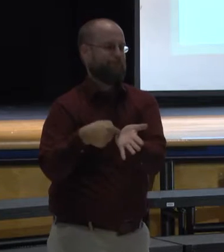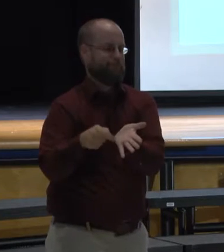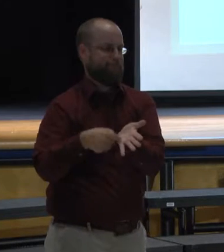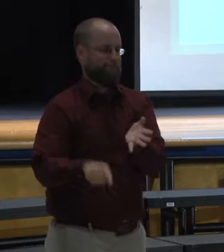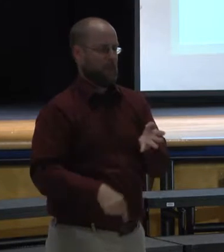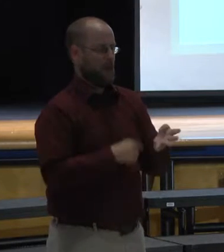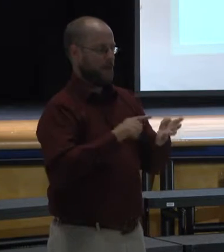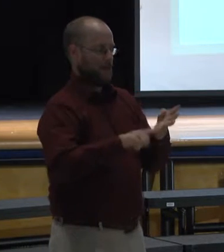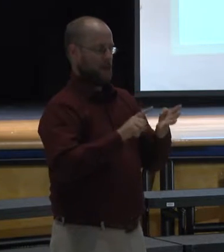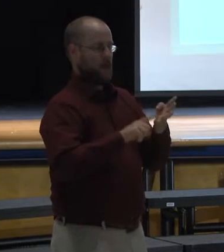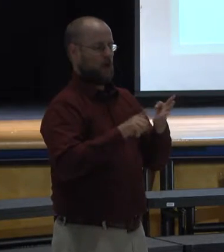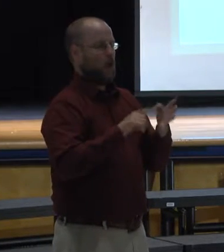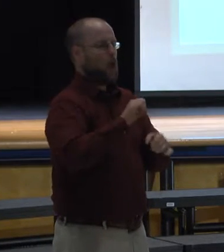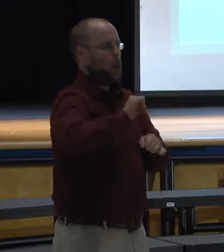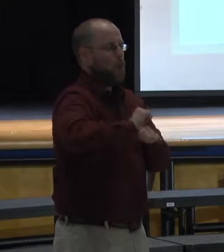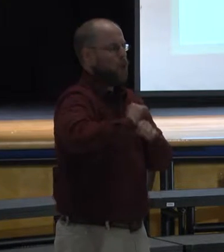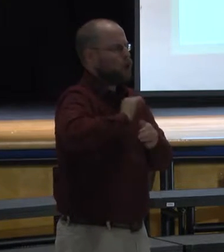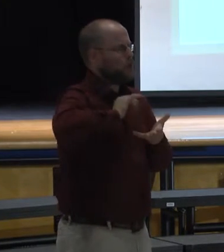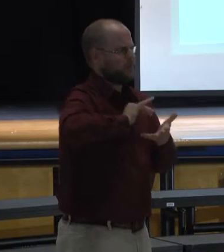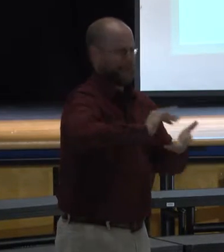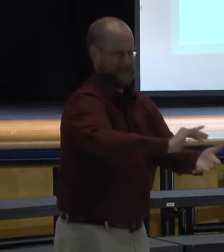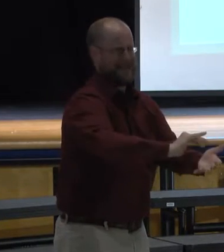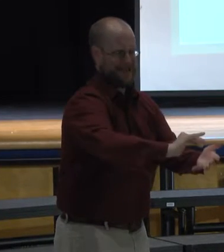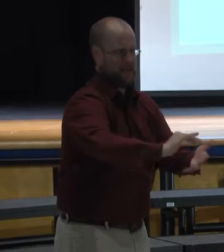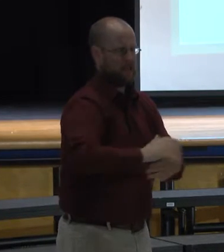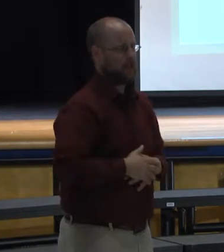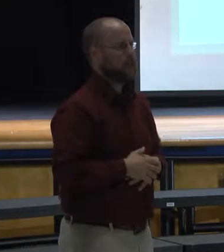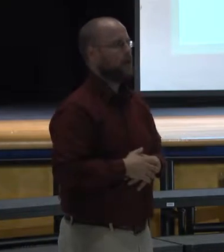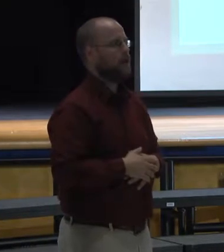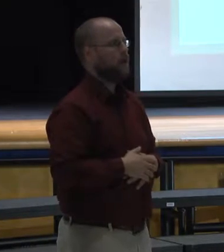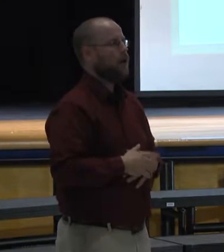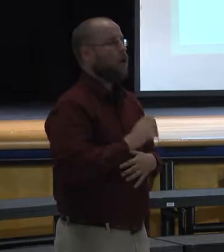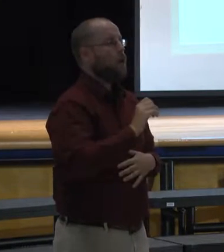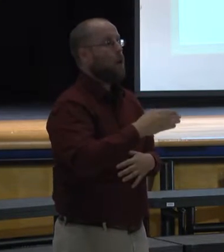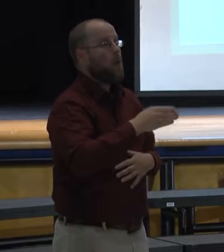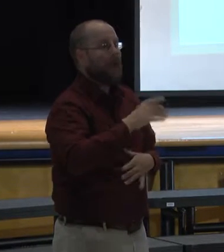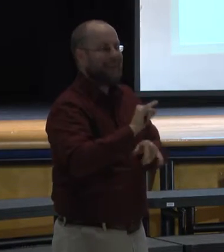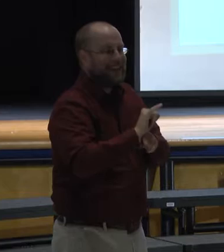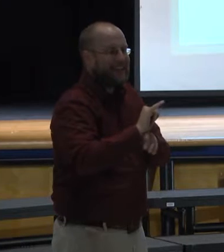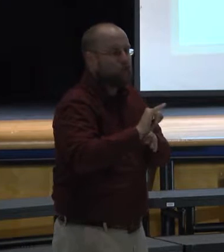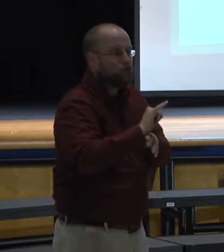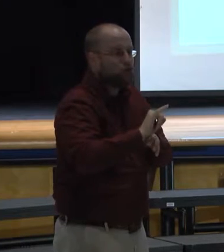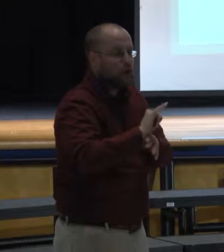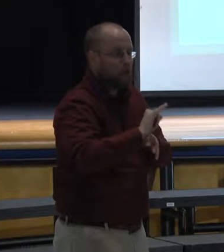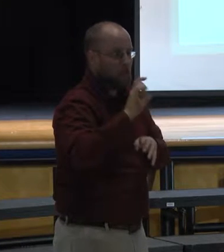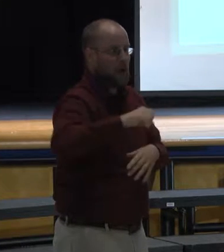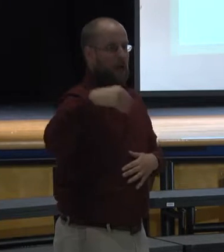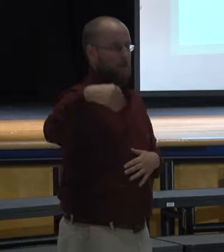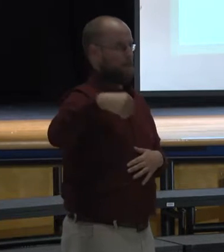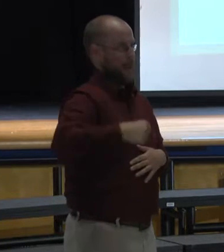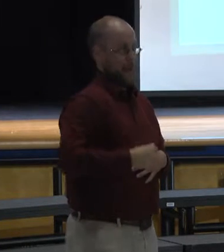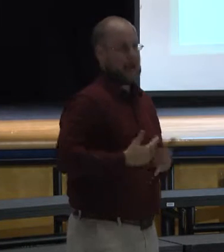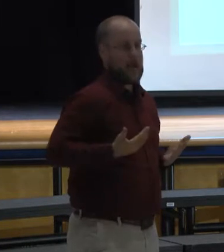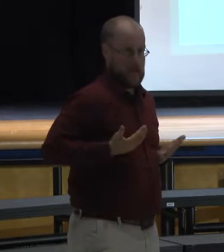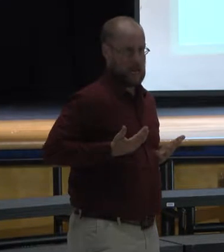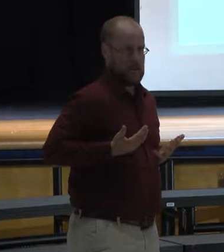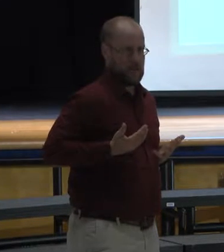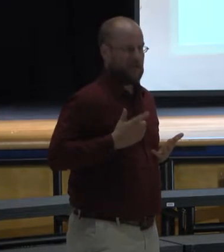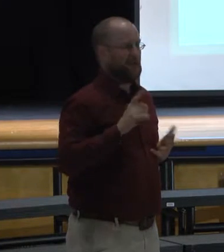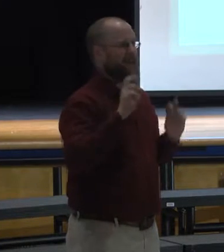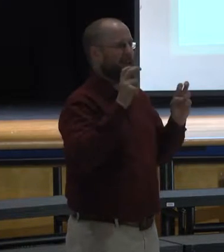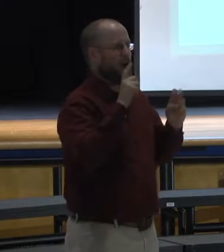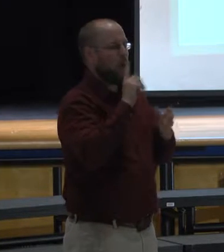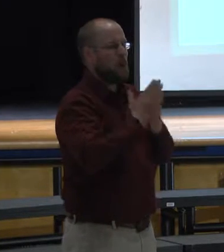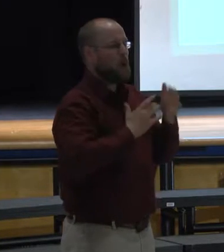study or other work opportunities like an internship that could be paid. But work study is basically a part-time job